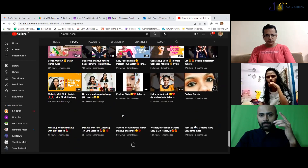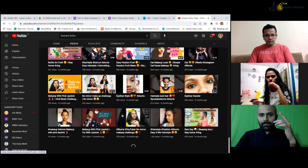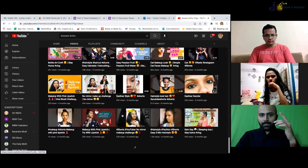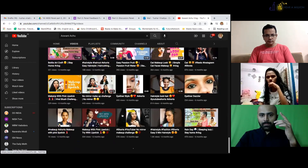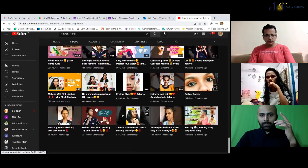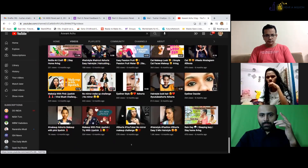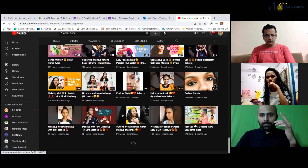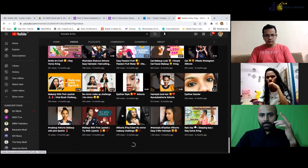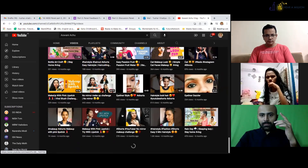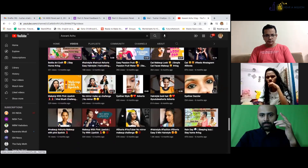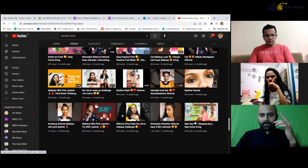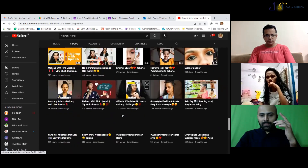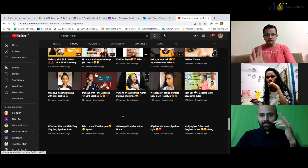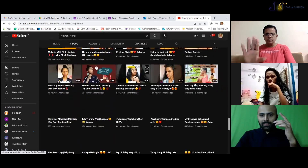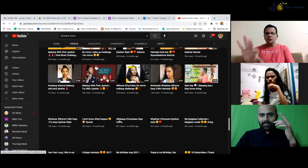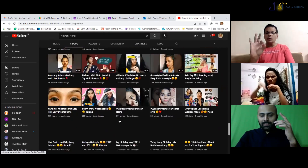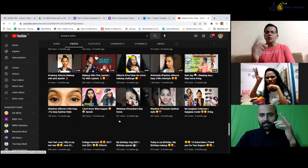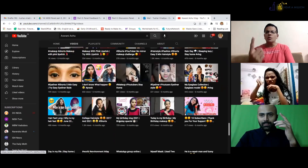Okay, go up.